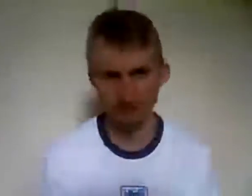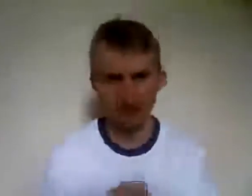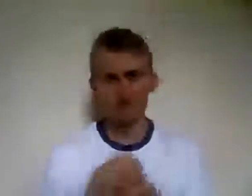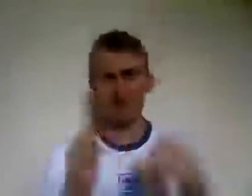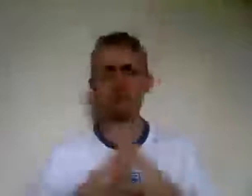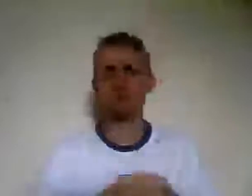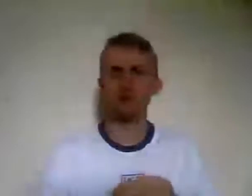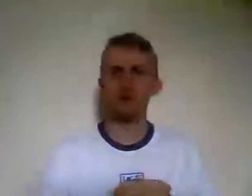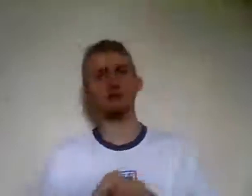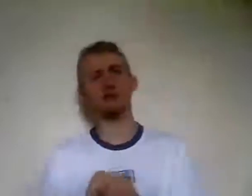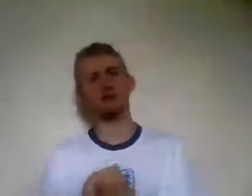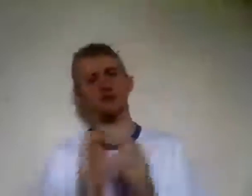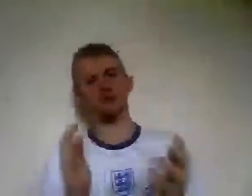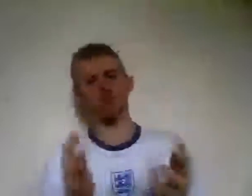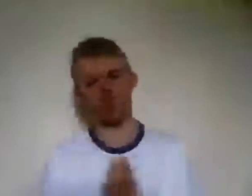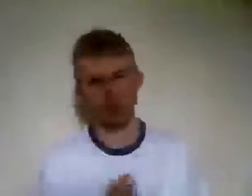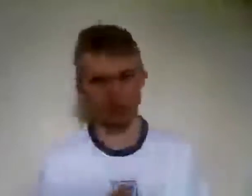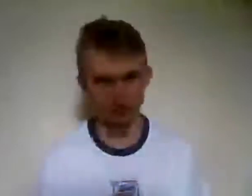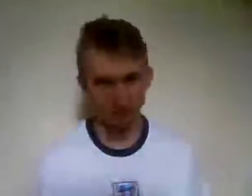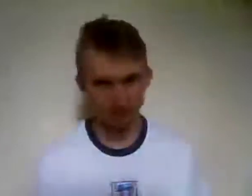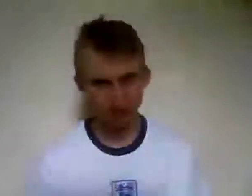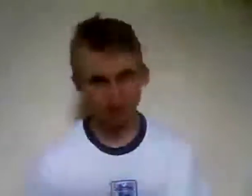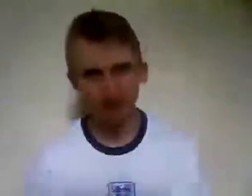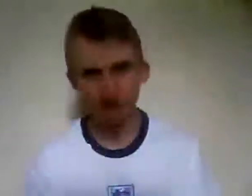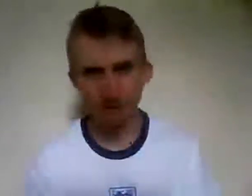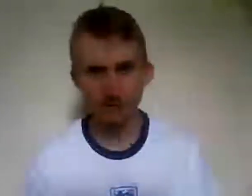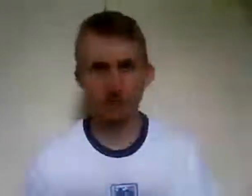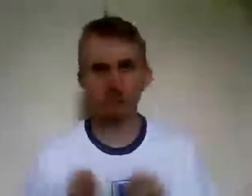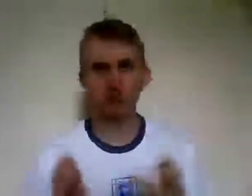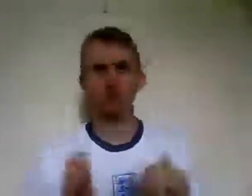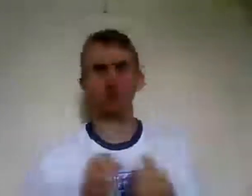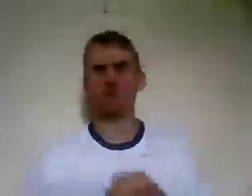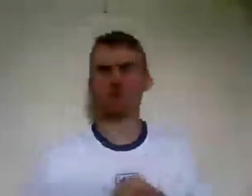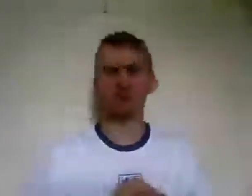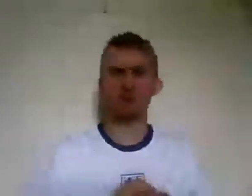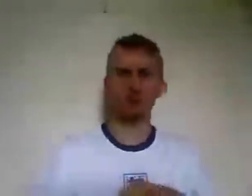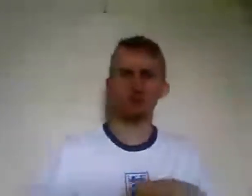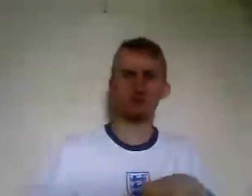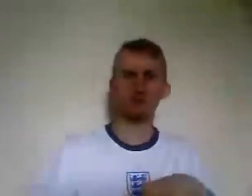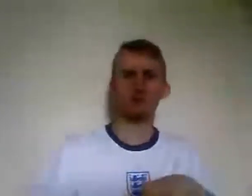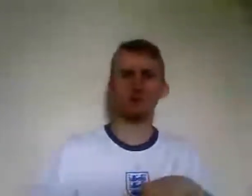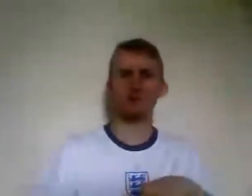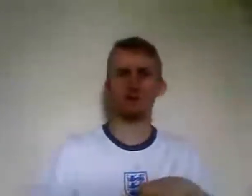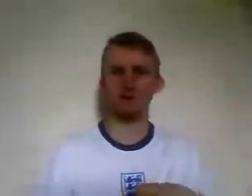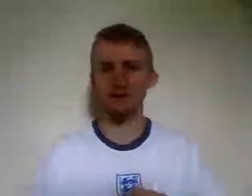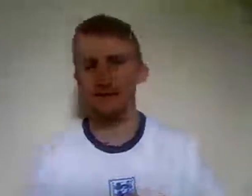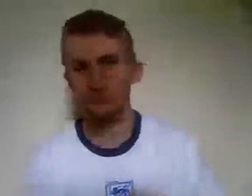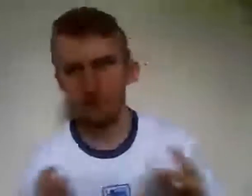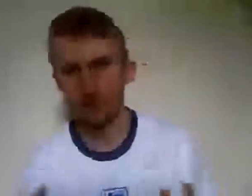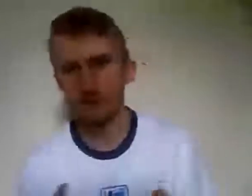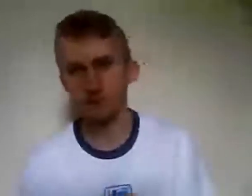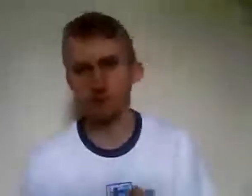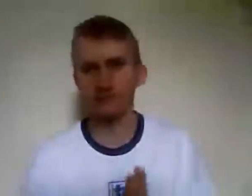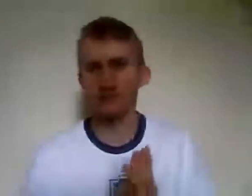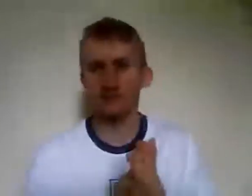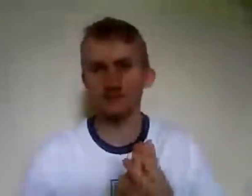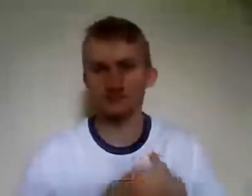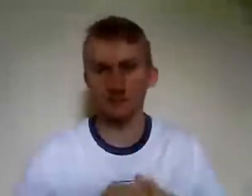2-1 United in the fourth round. The fifth round draw saw Crawley face an away tie with then Premier League leaders